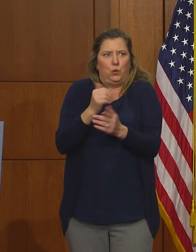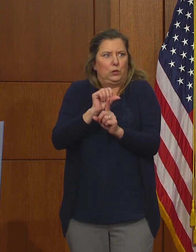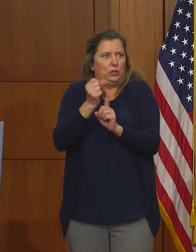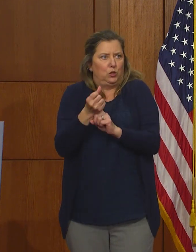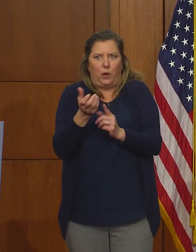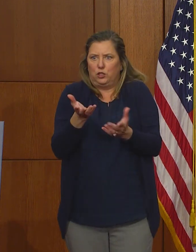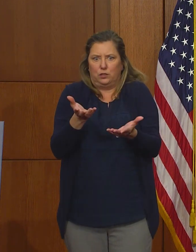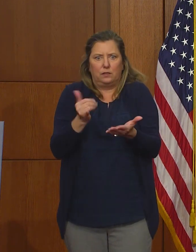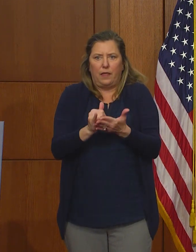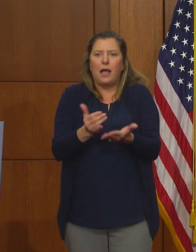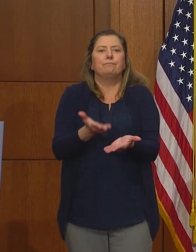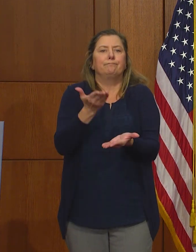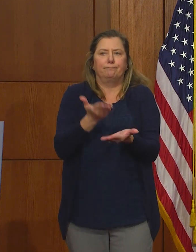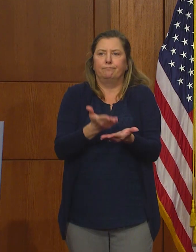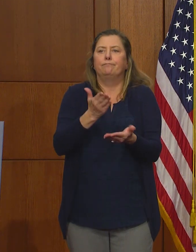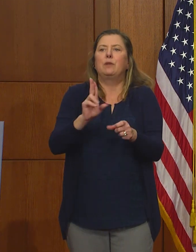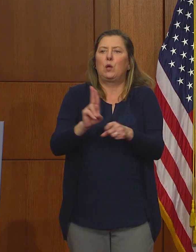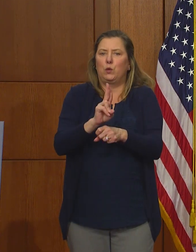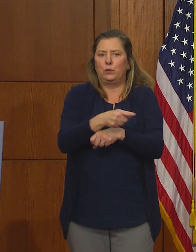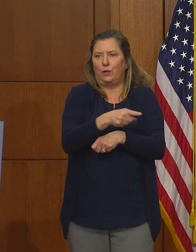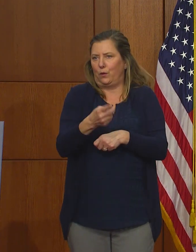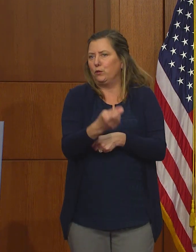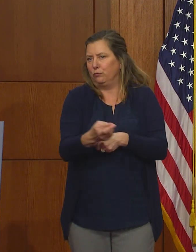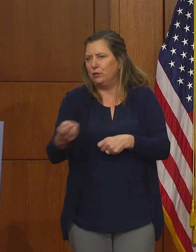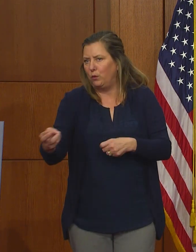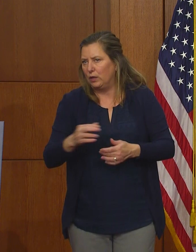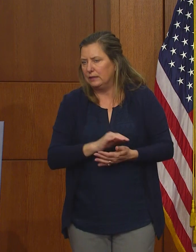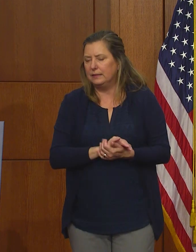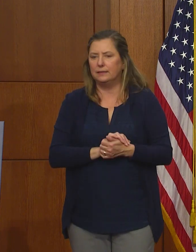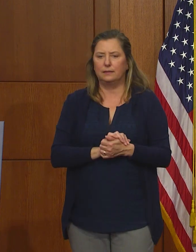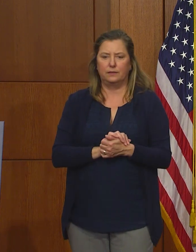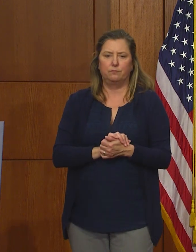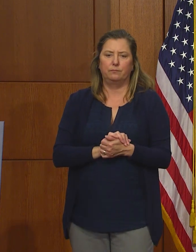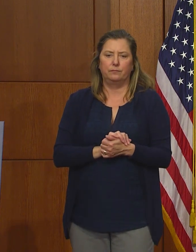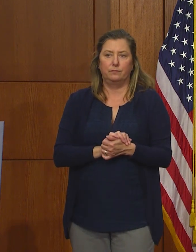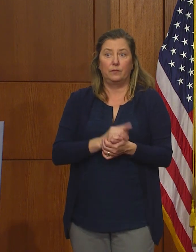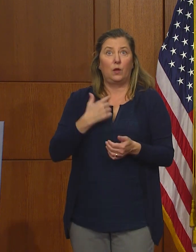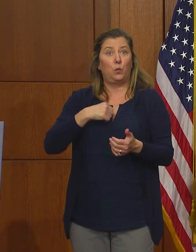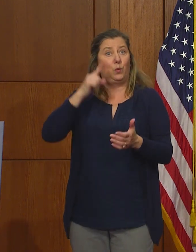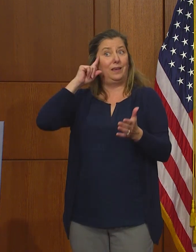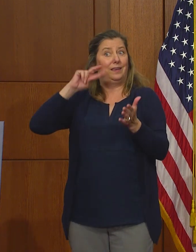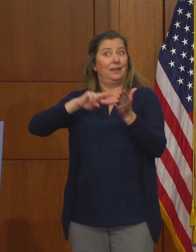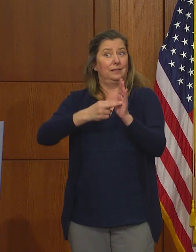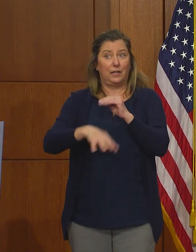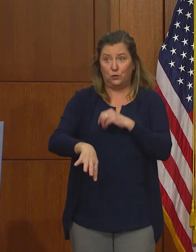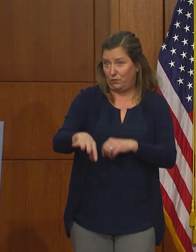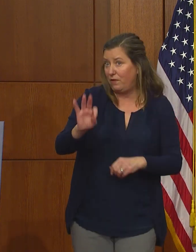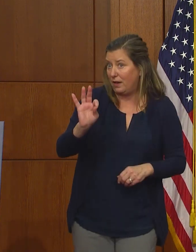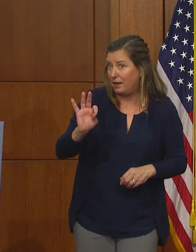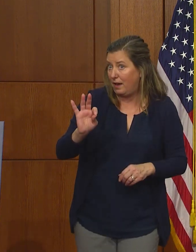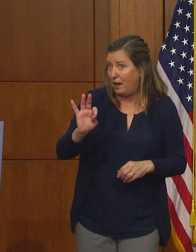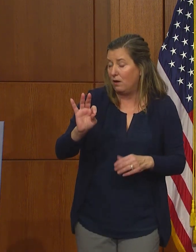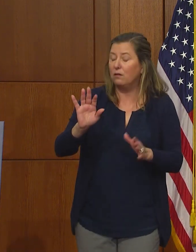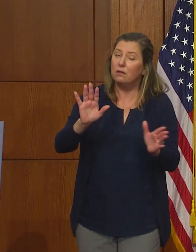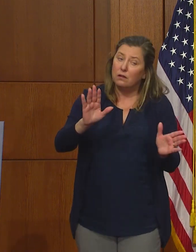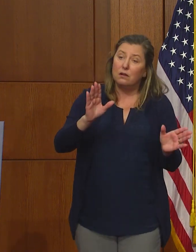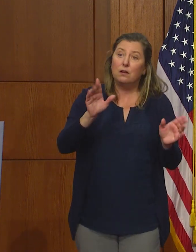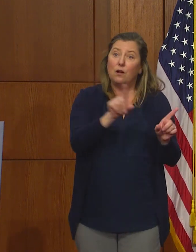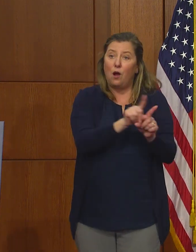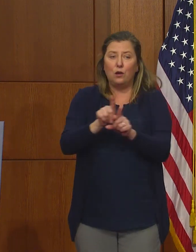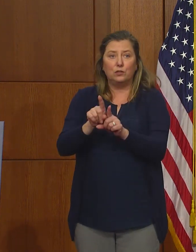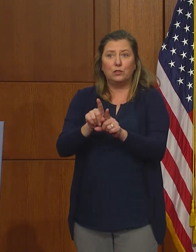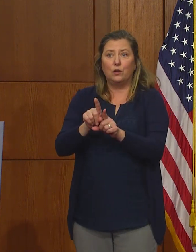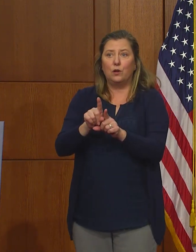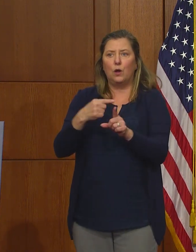scenarios that justified the use of new resources. So we intend to find that out. But on the other hand, we are